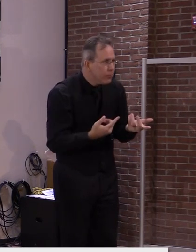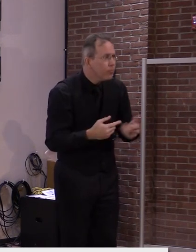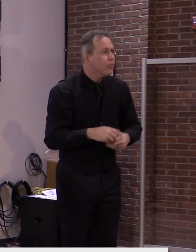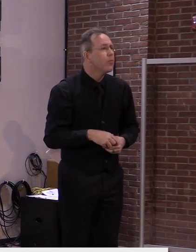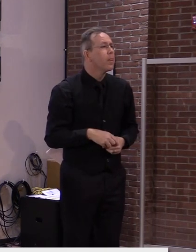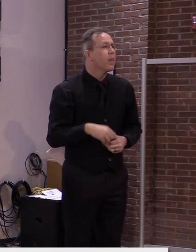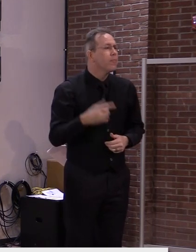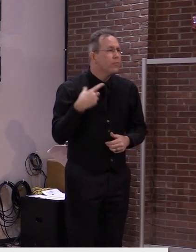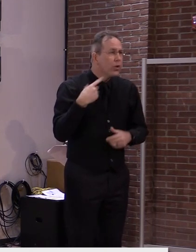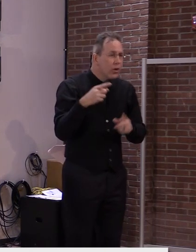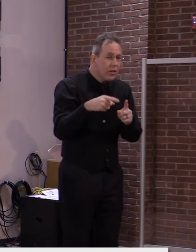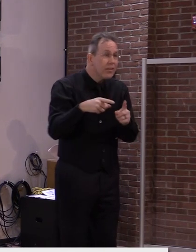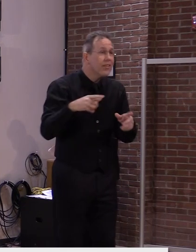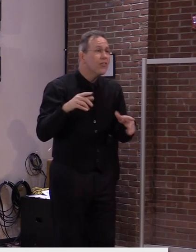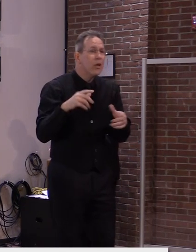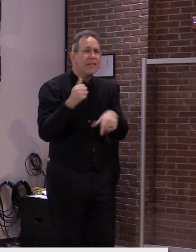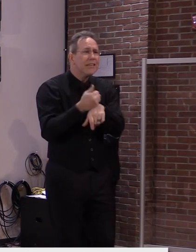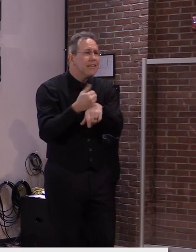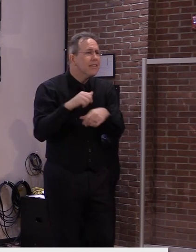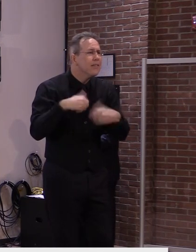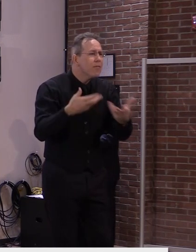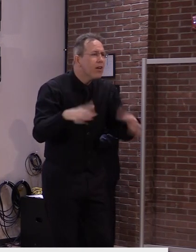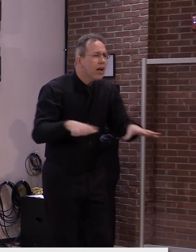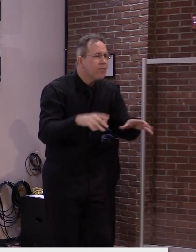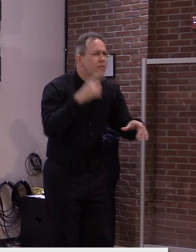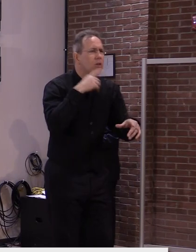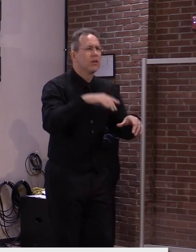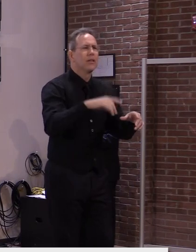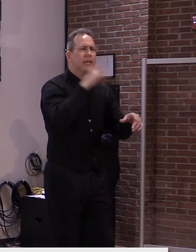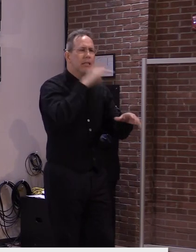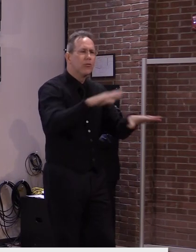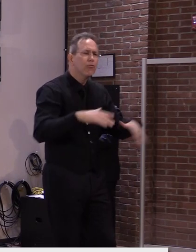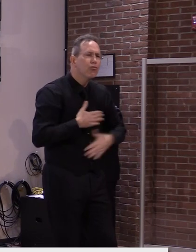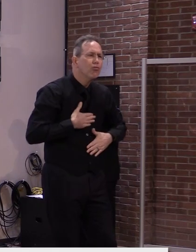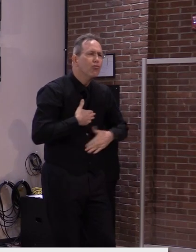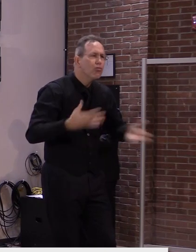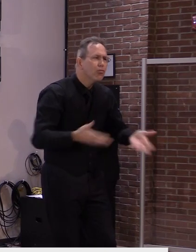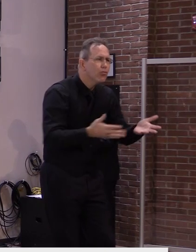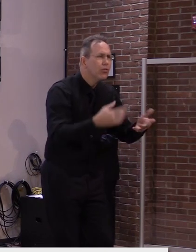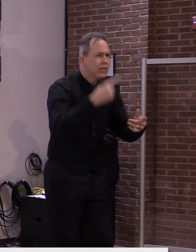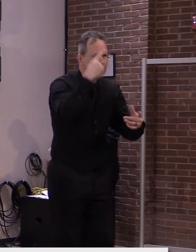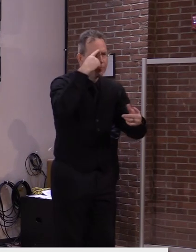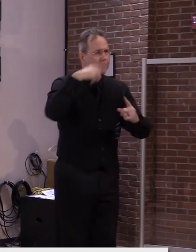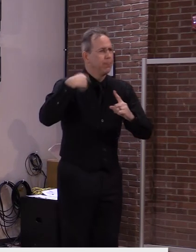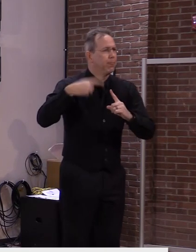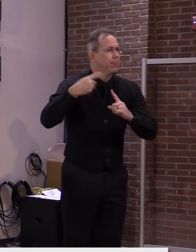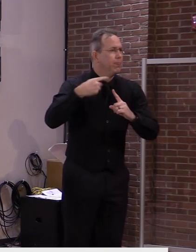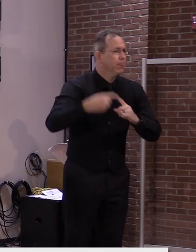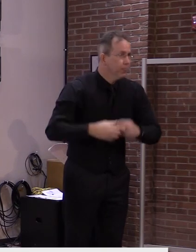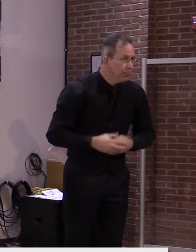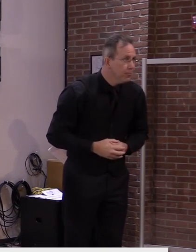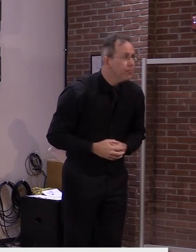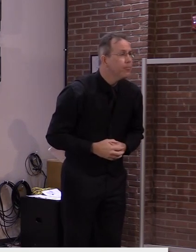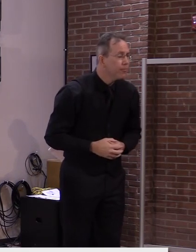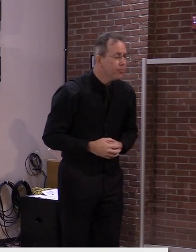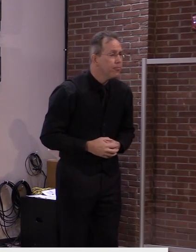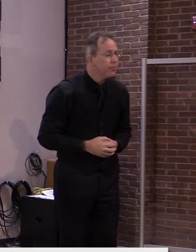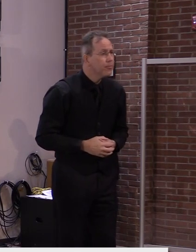become a key strategy in addressing the social and emotional needs of our students, and will go a long way in restoring a sense of normalcy in their